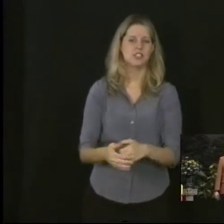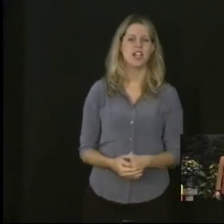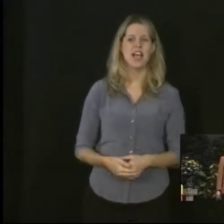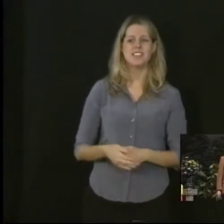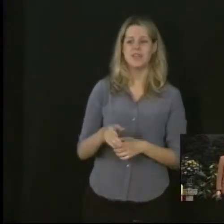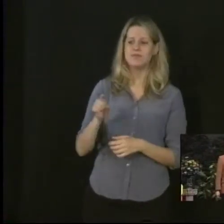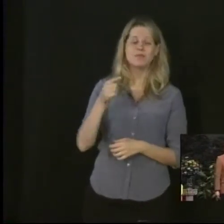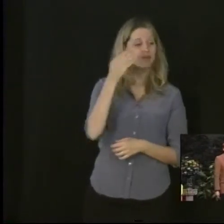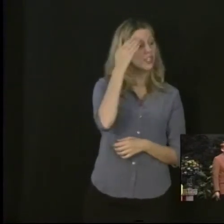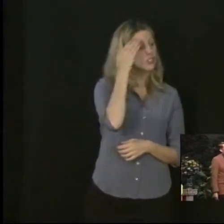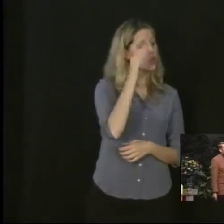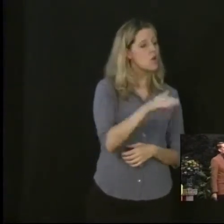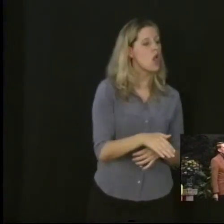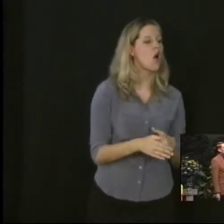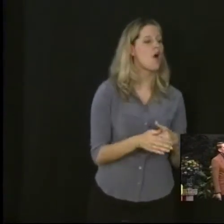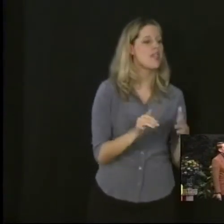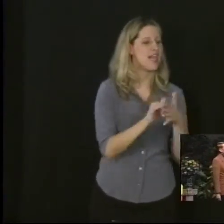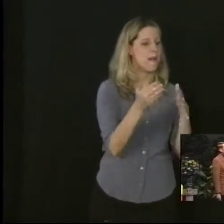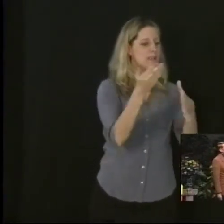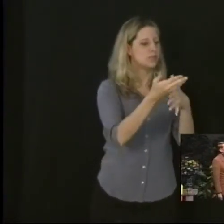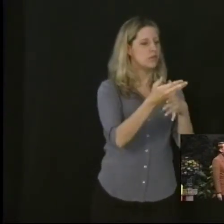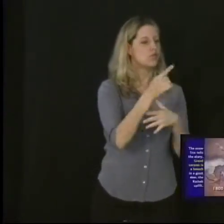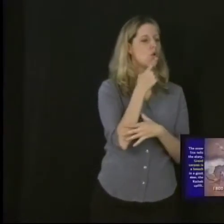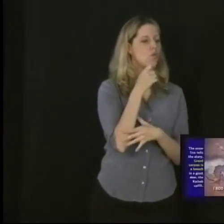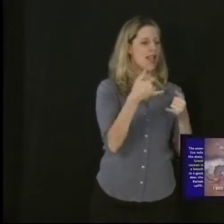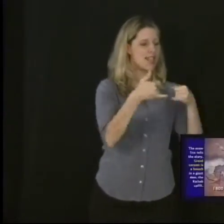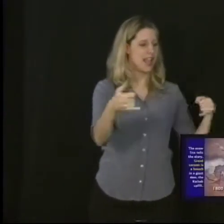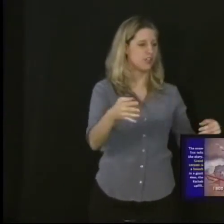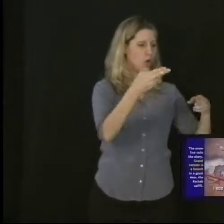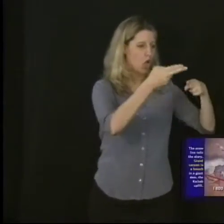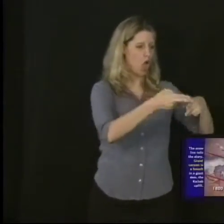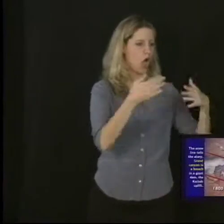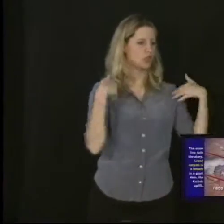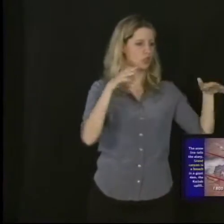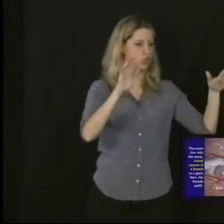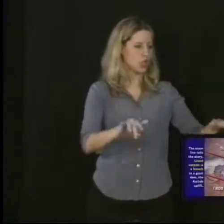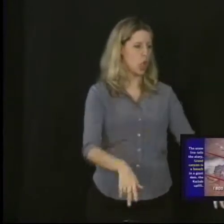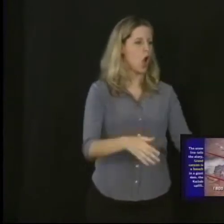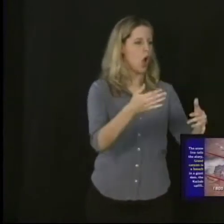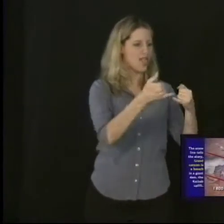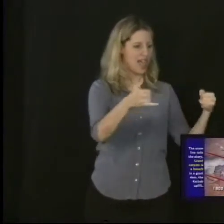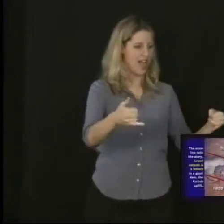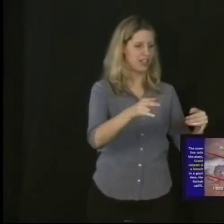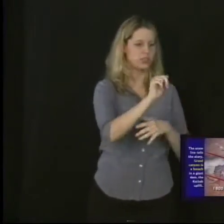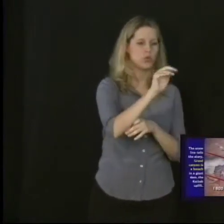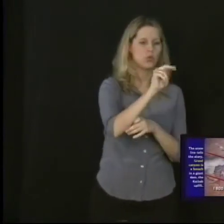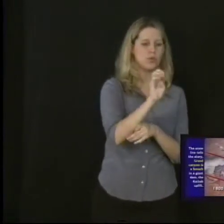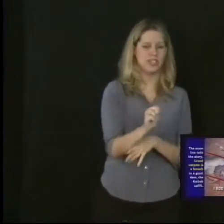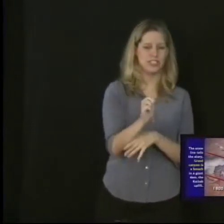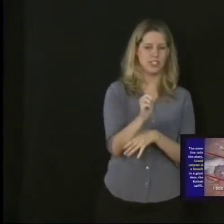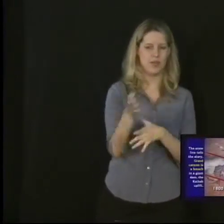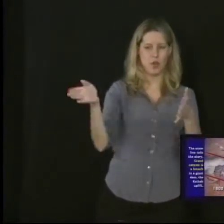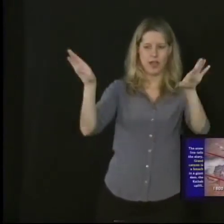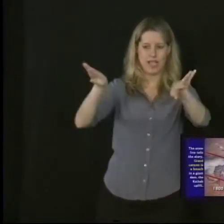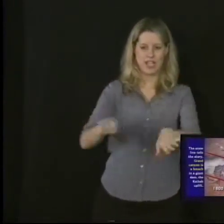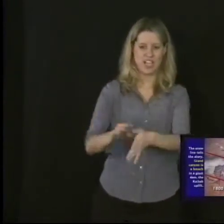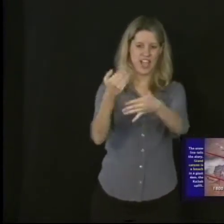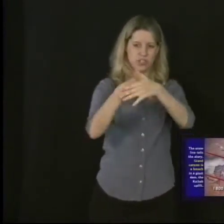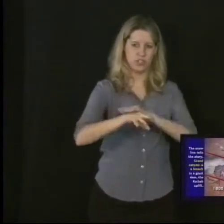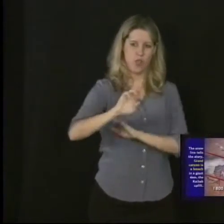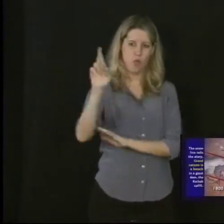you know that in between these two red lines is what we call the snow line? There's a ridge right there. The Grand Canyon enters at the far right over here.